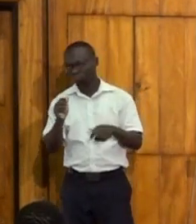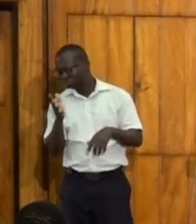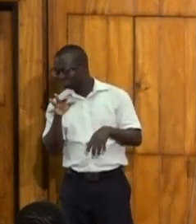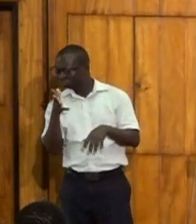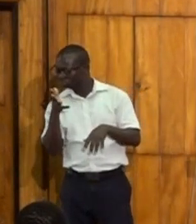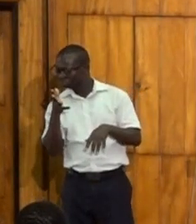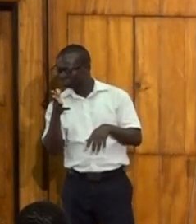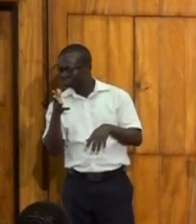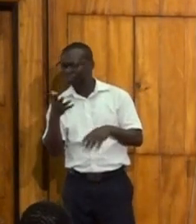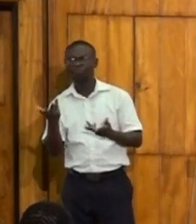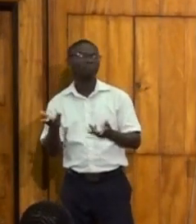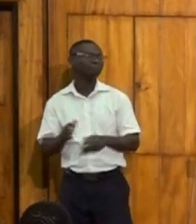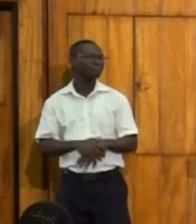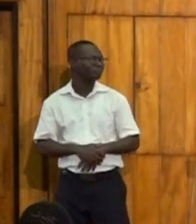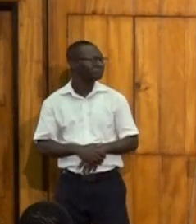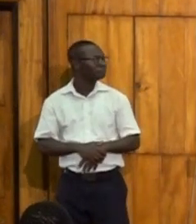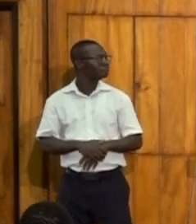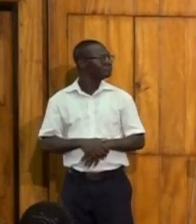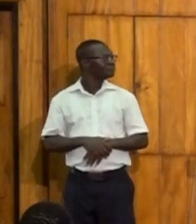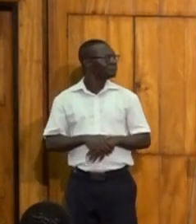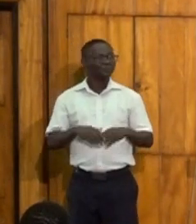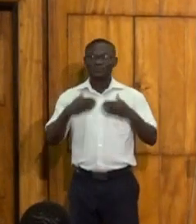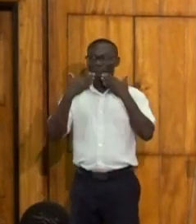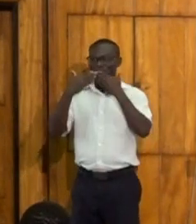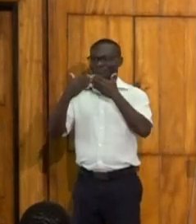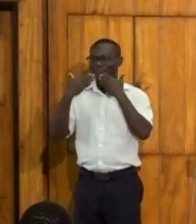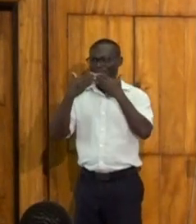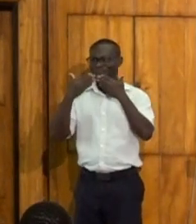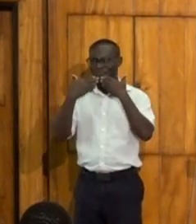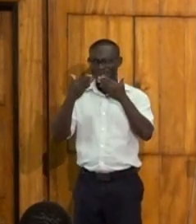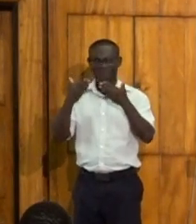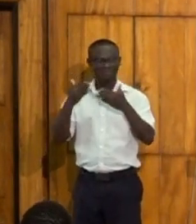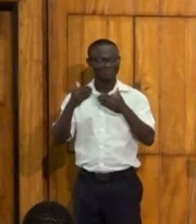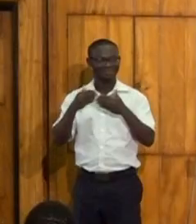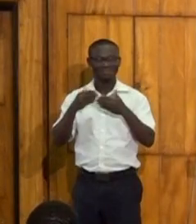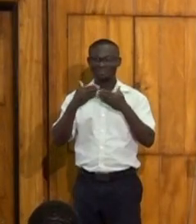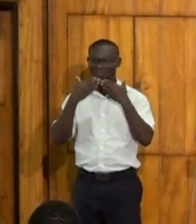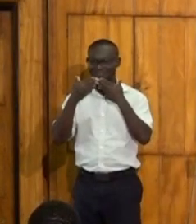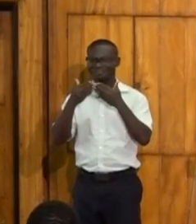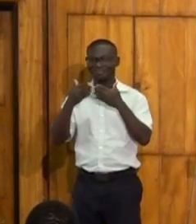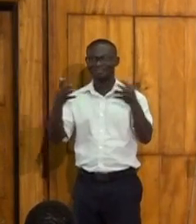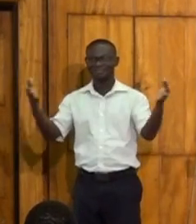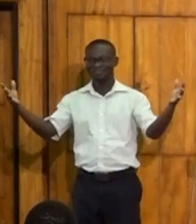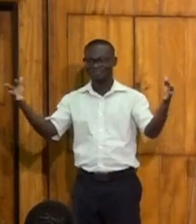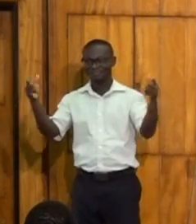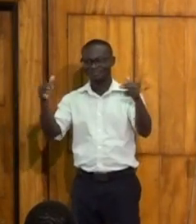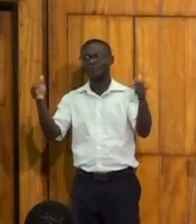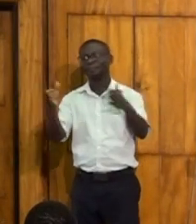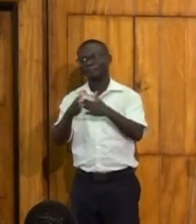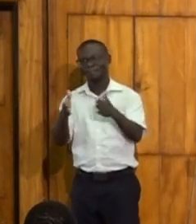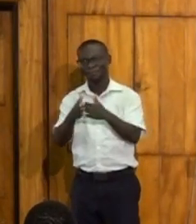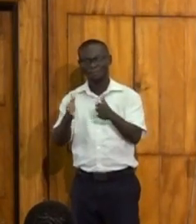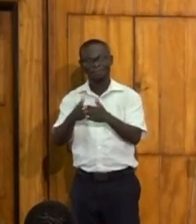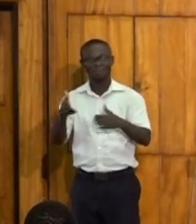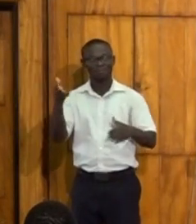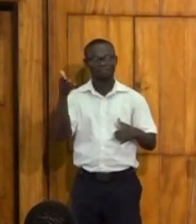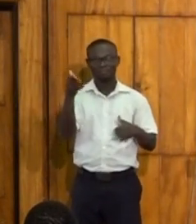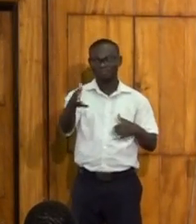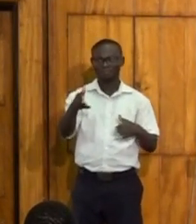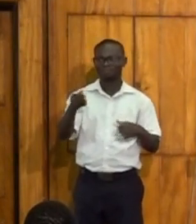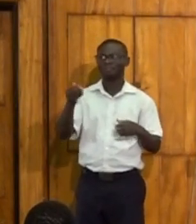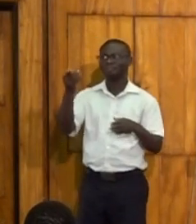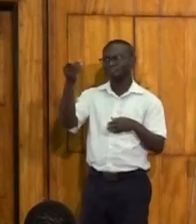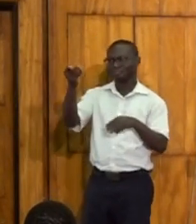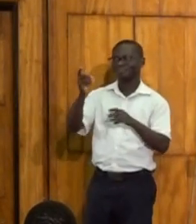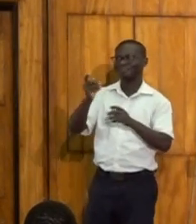Okay. Okay. Okay, thank you, and thanks so much for attending. Thanks so much to Secretariat for giving us 10